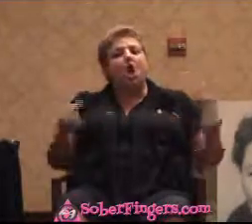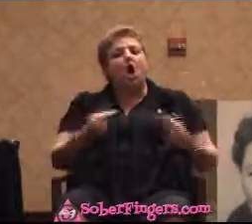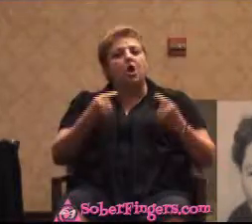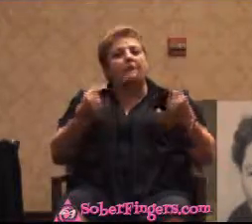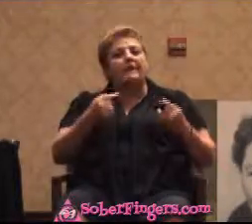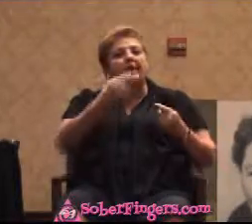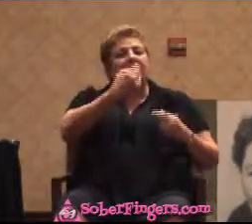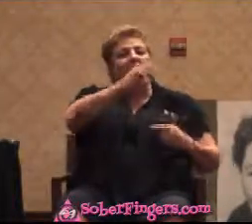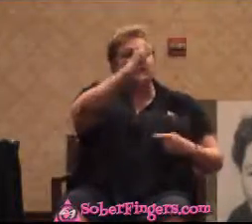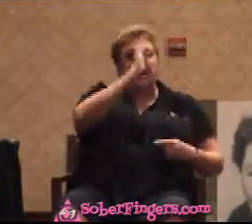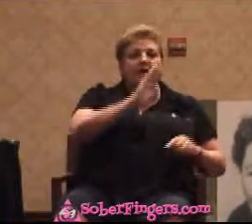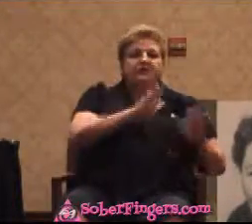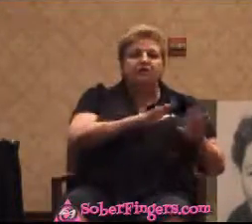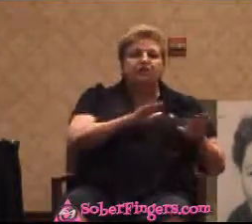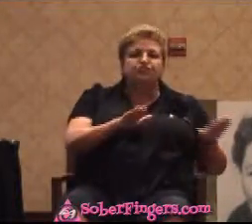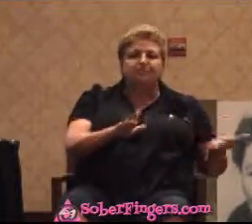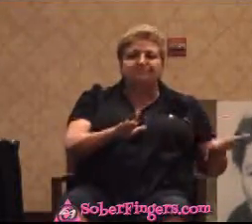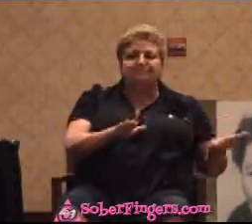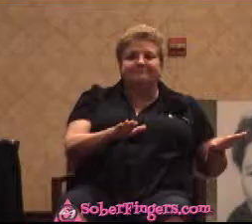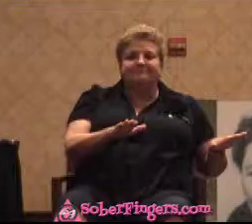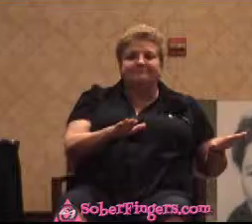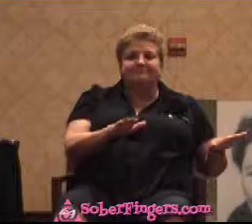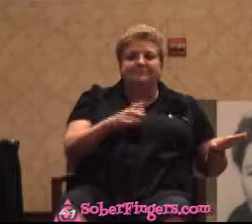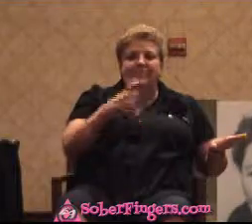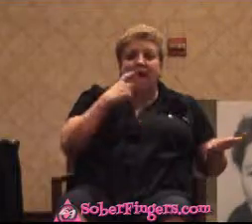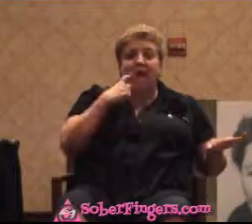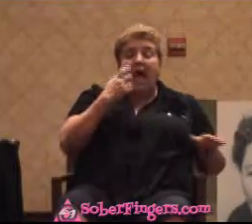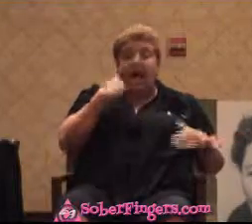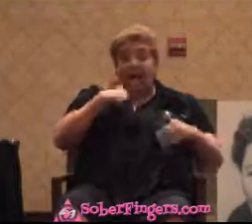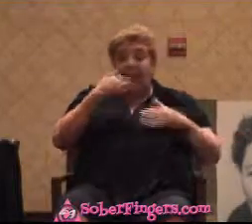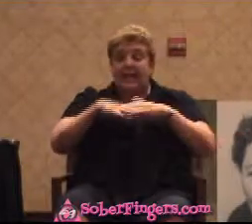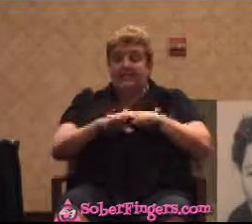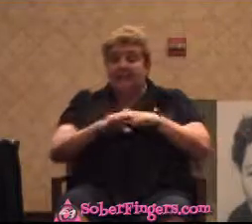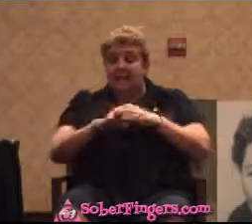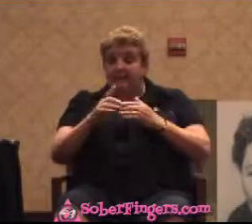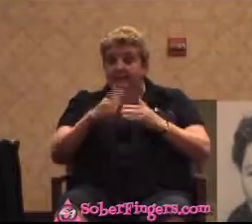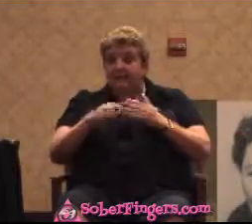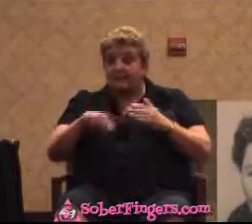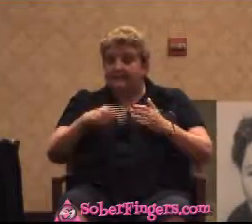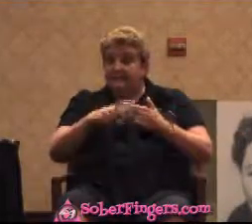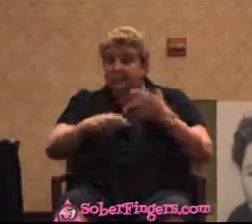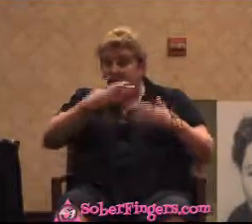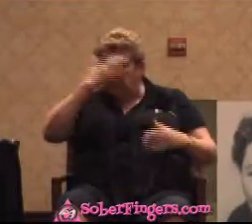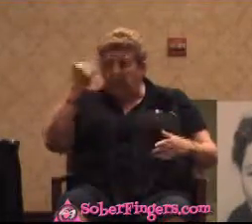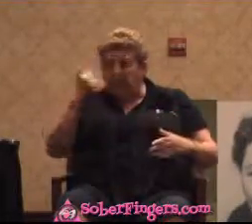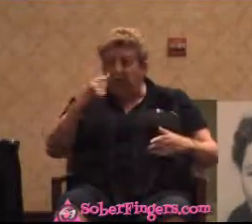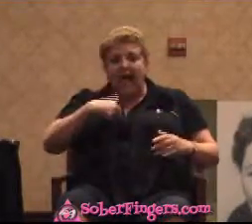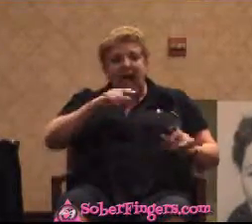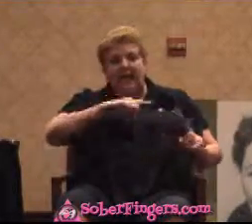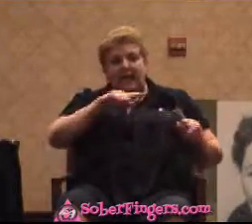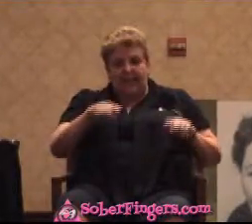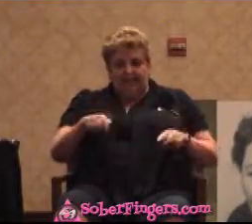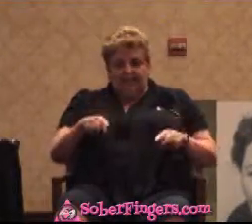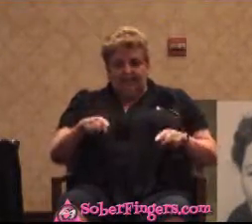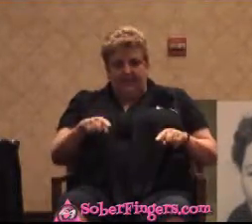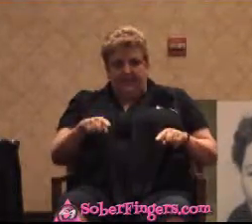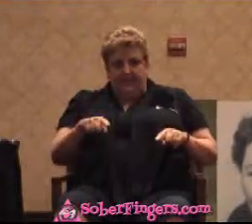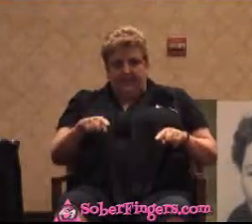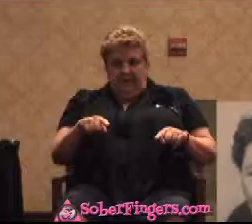children. Because see, I came in, this is what I forgot. See, I came in